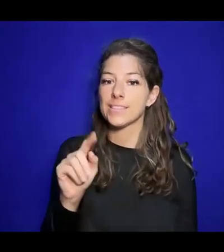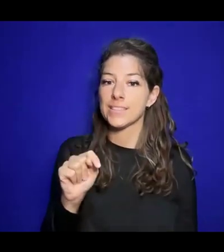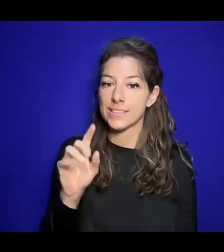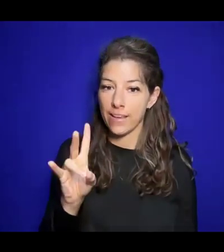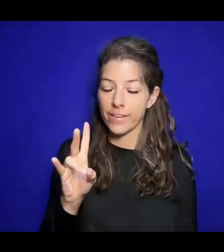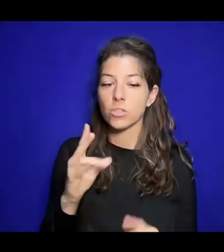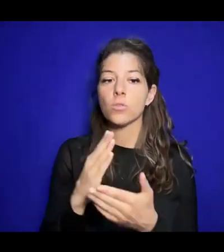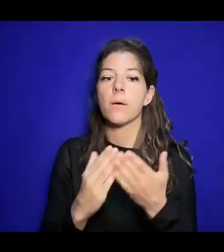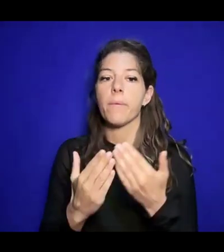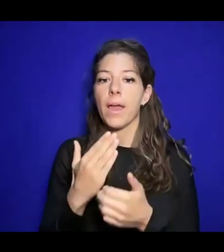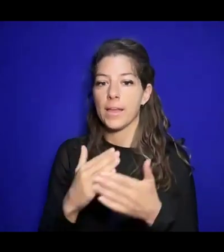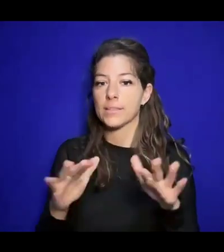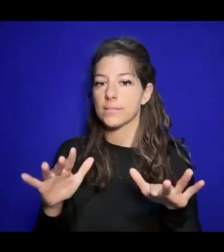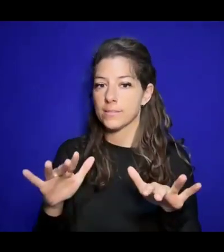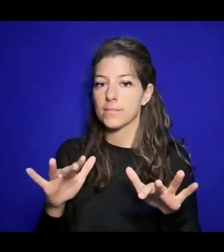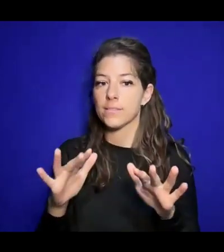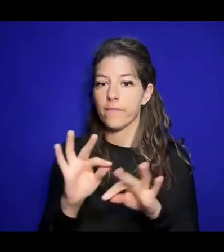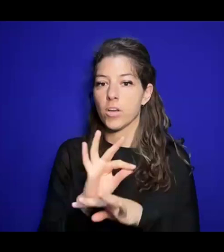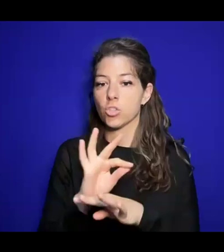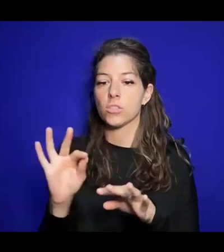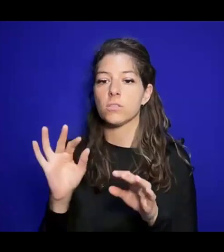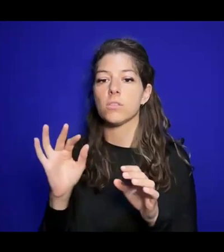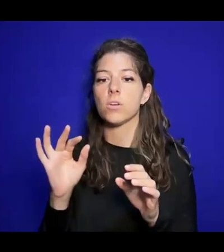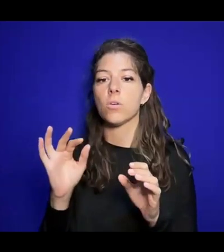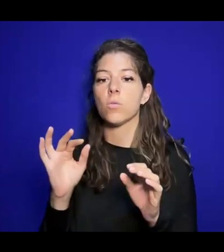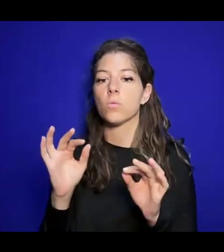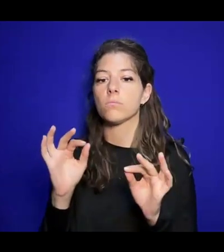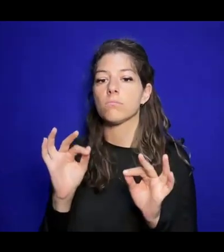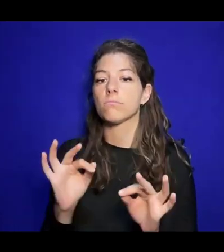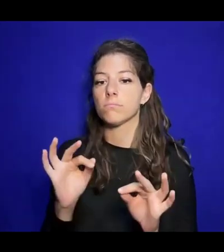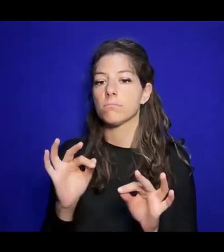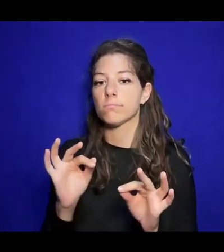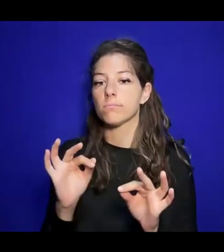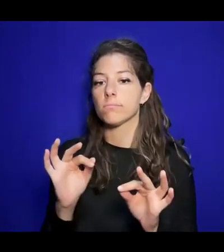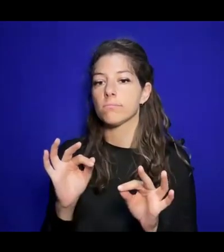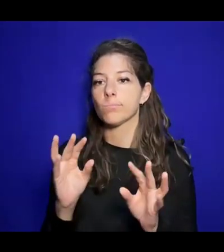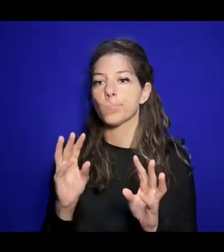hand function. So it would be perfectly, um,